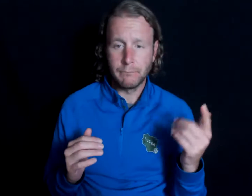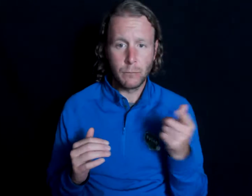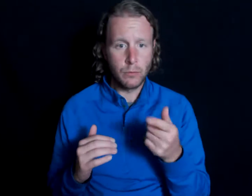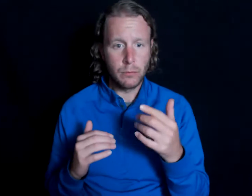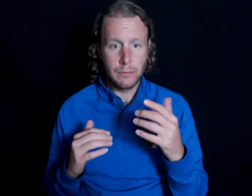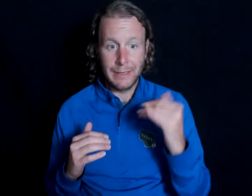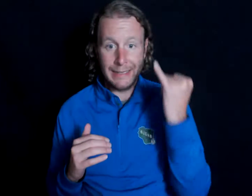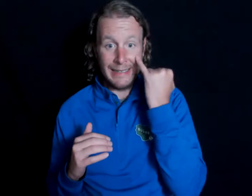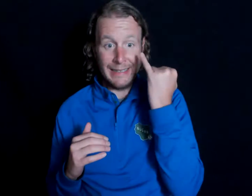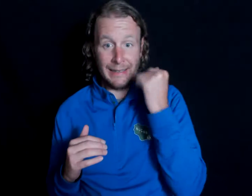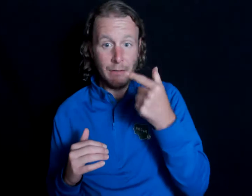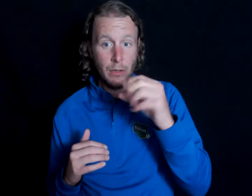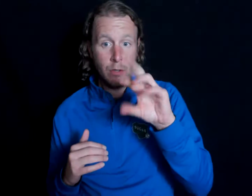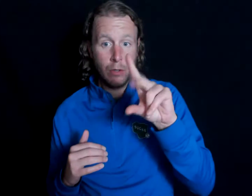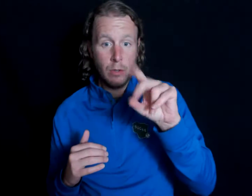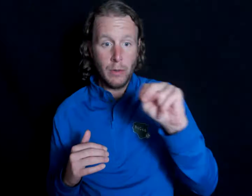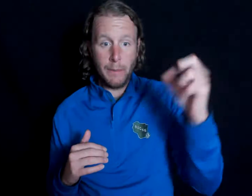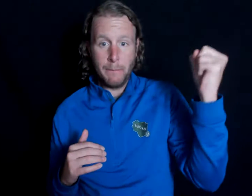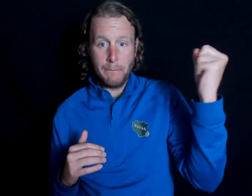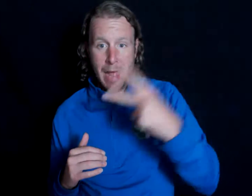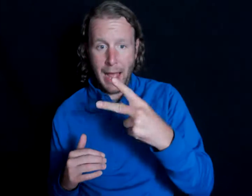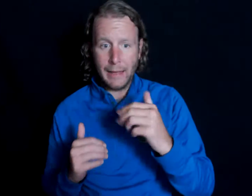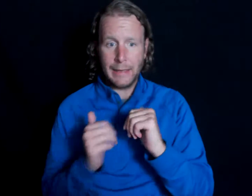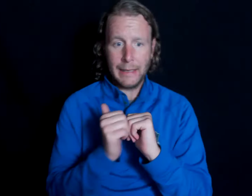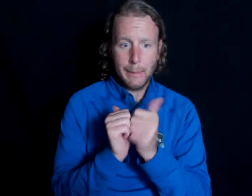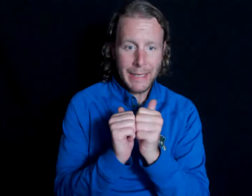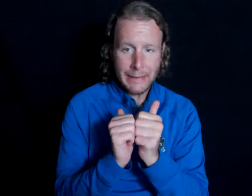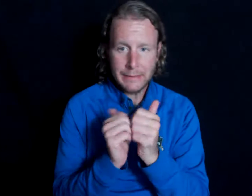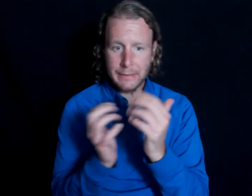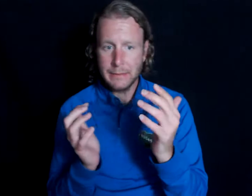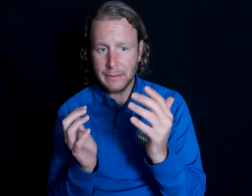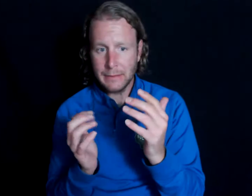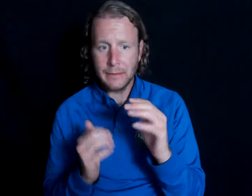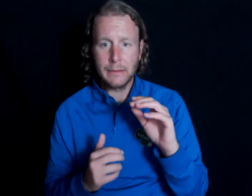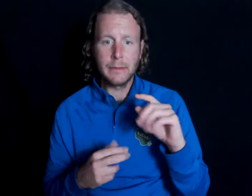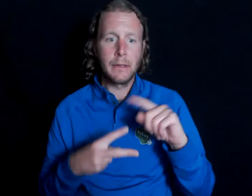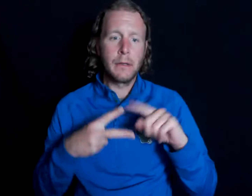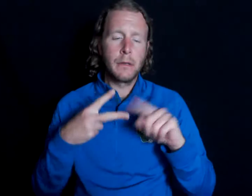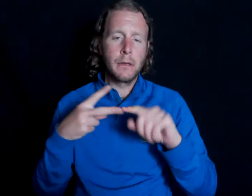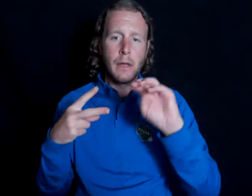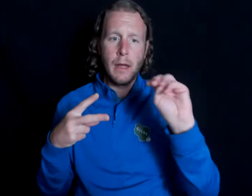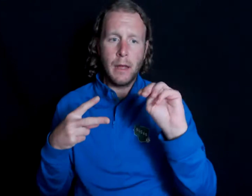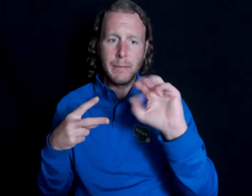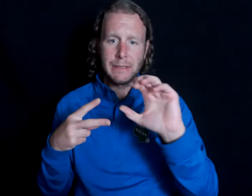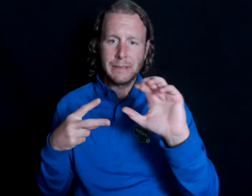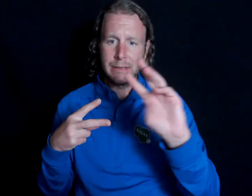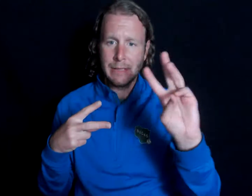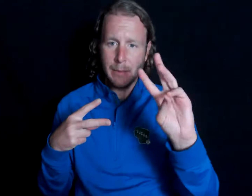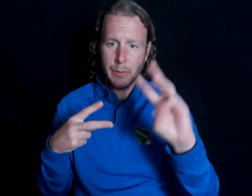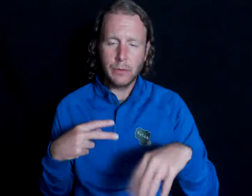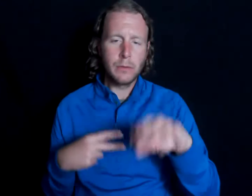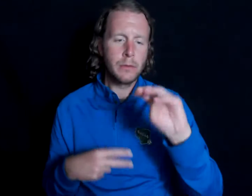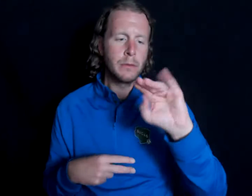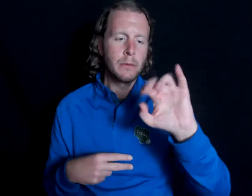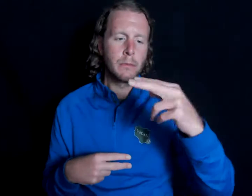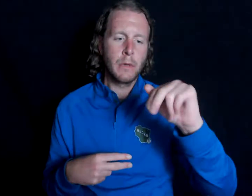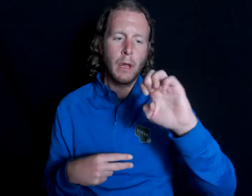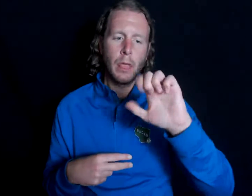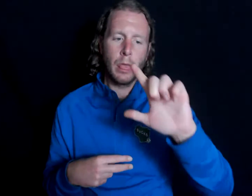can get Gordon back, keep competing, get MC Michael Carter-Williams back. Orlando kind of came out in this